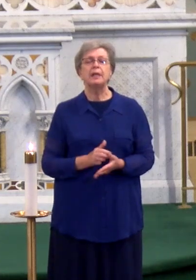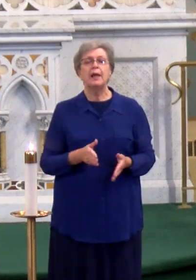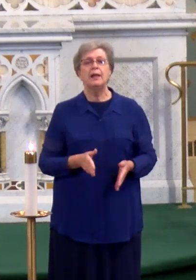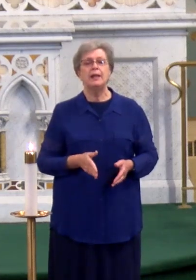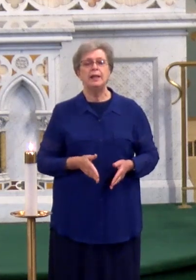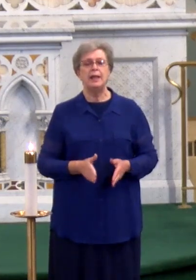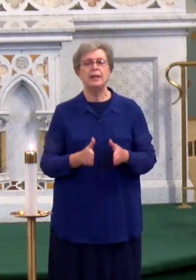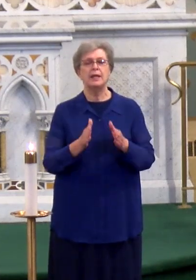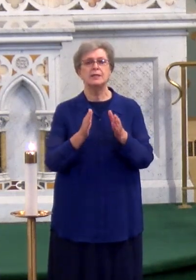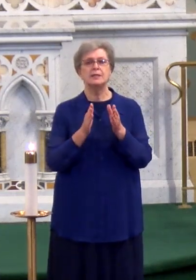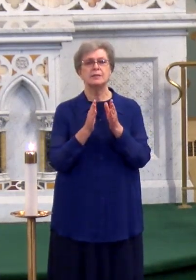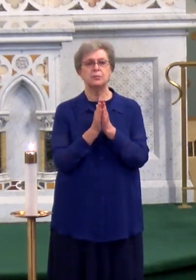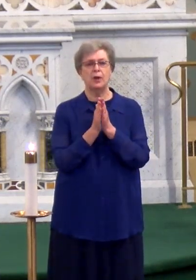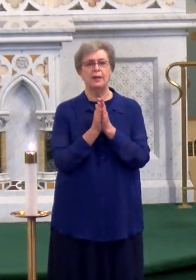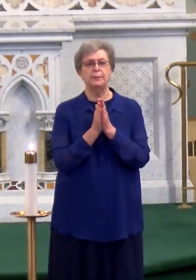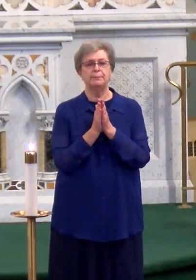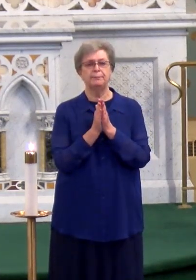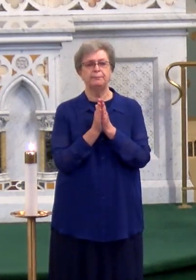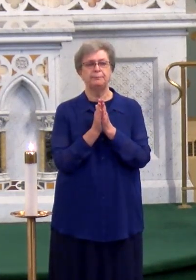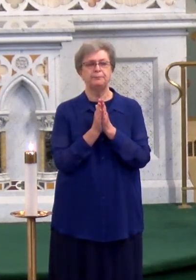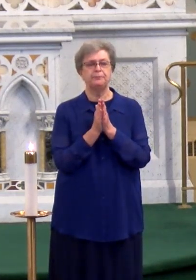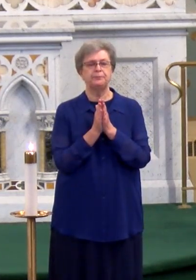Let us pray.